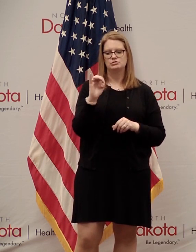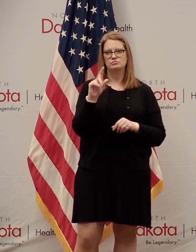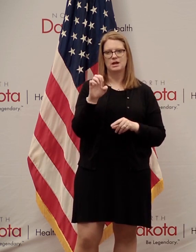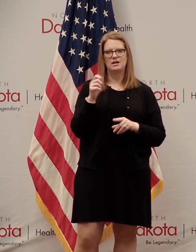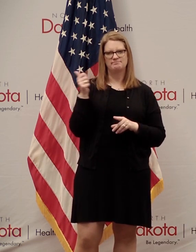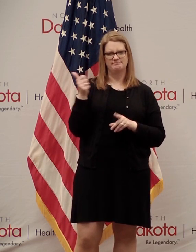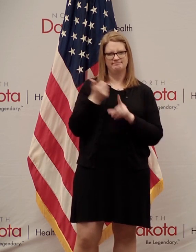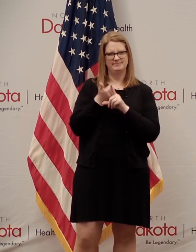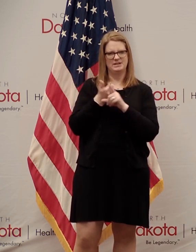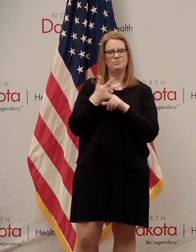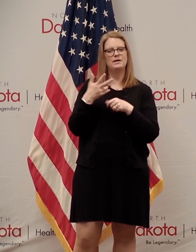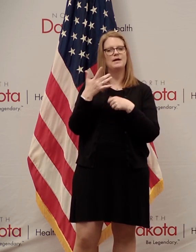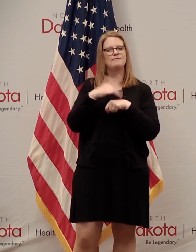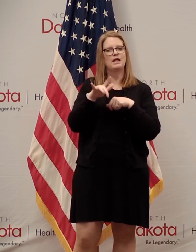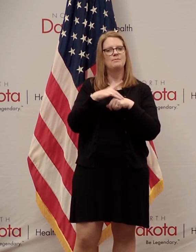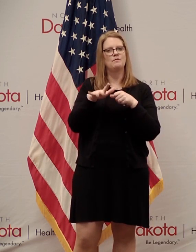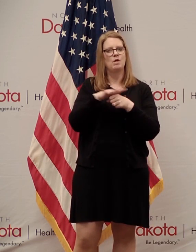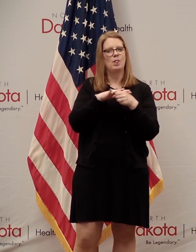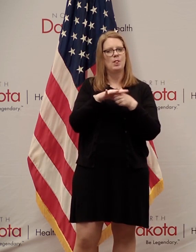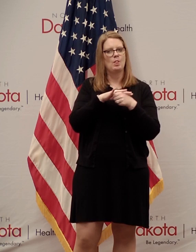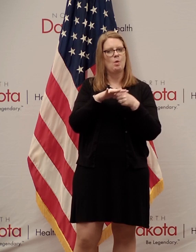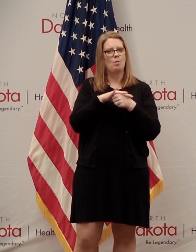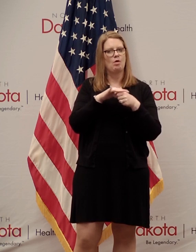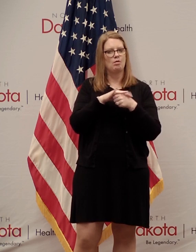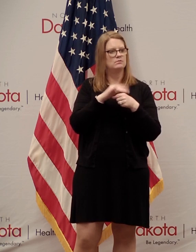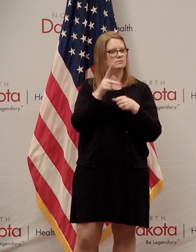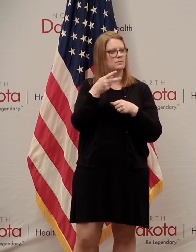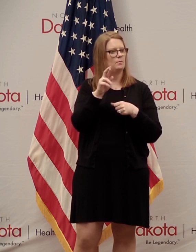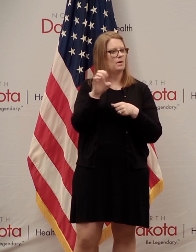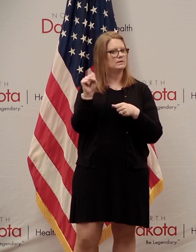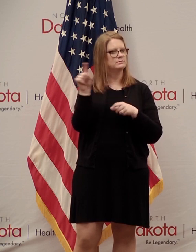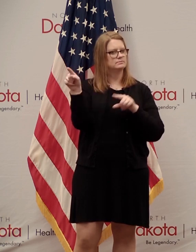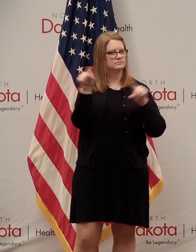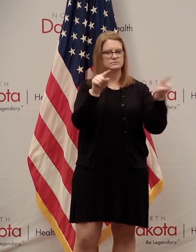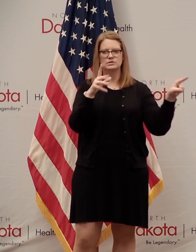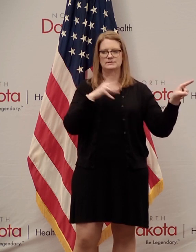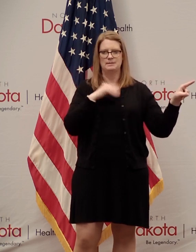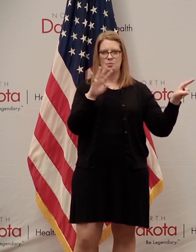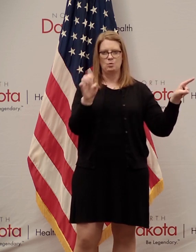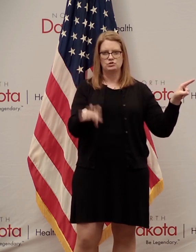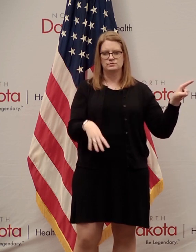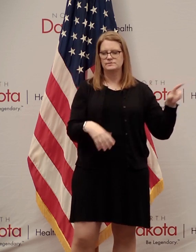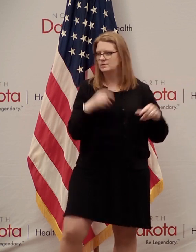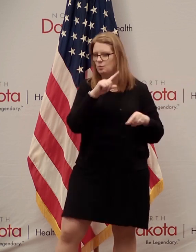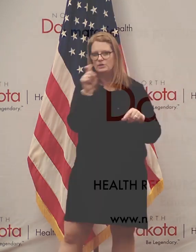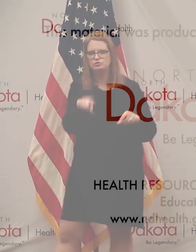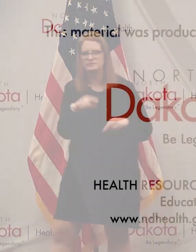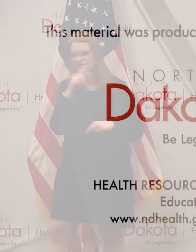available for local press here. She'll stick around for that. She'll take some questions. Thank you.